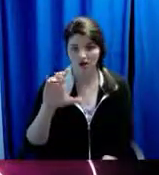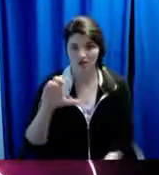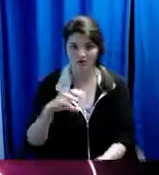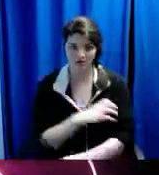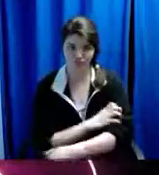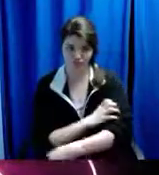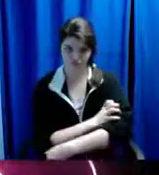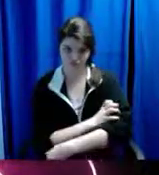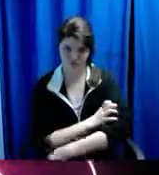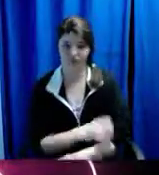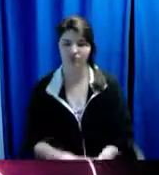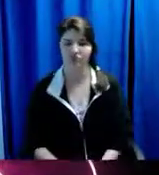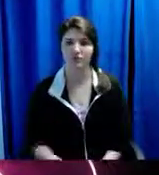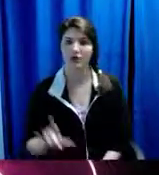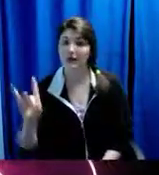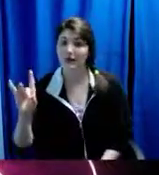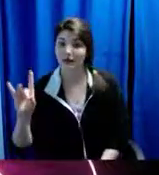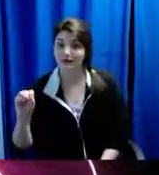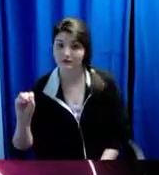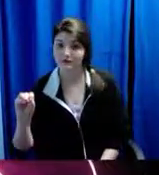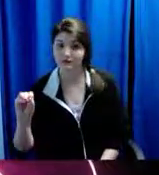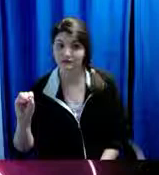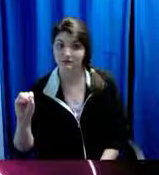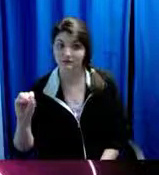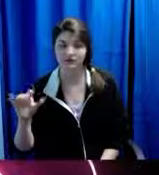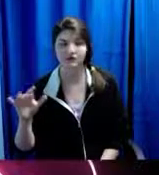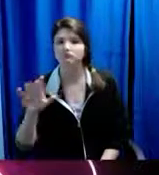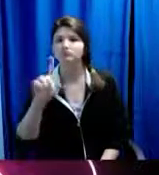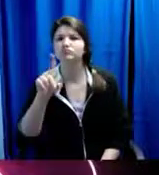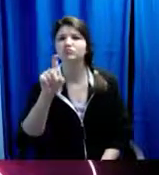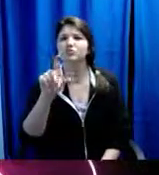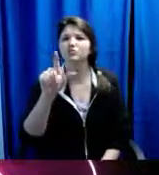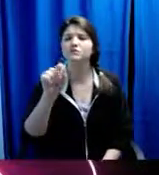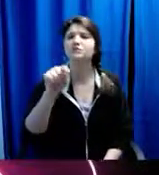when the ventricles contract, the blood is pumped into the arteries.